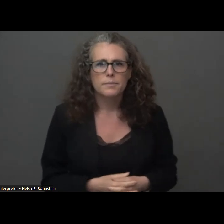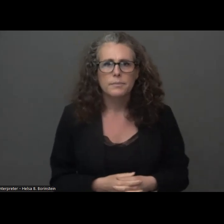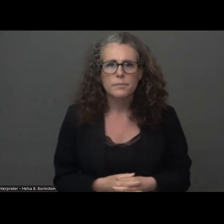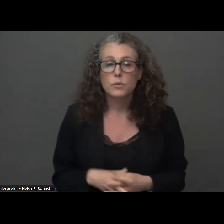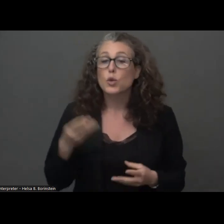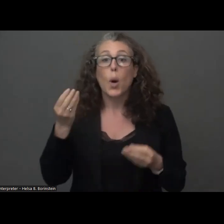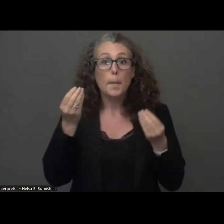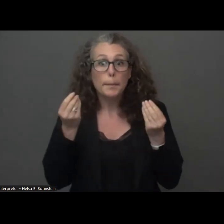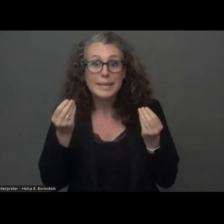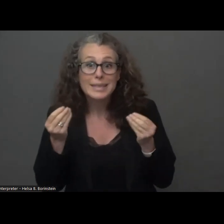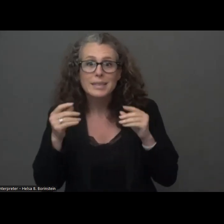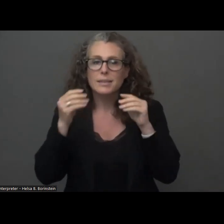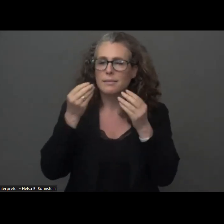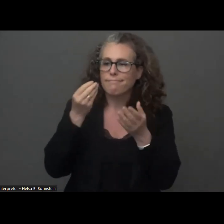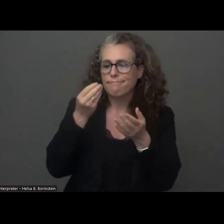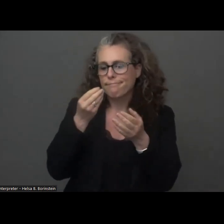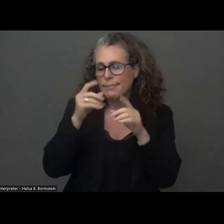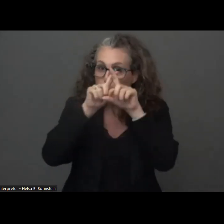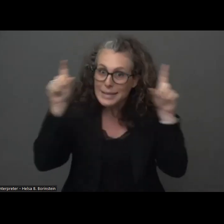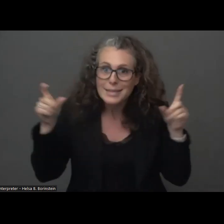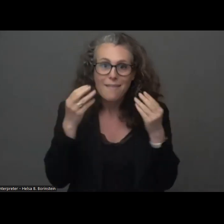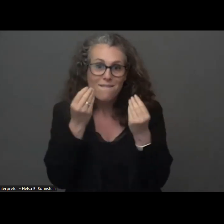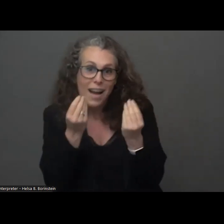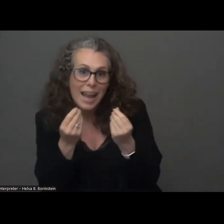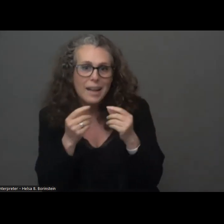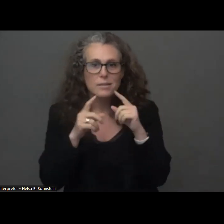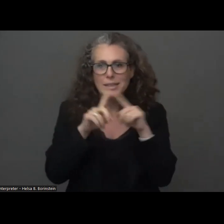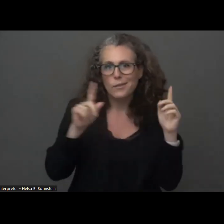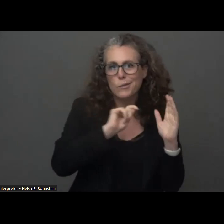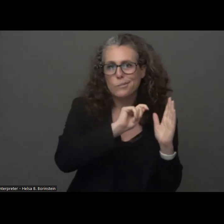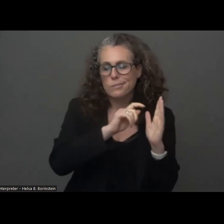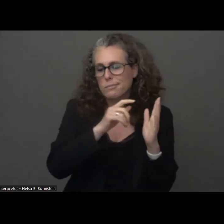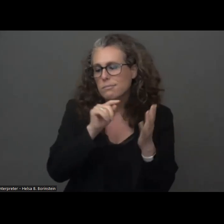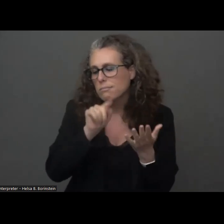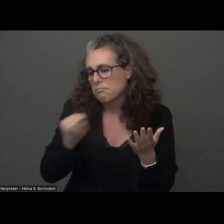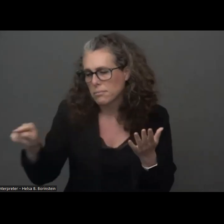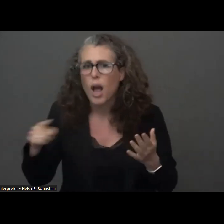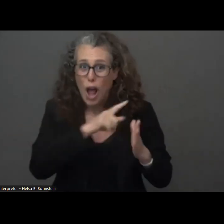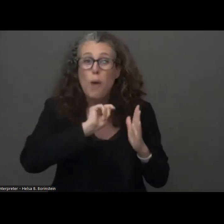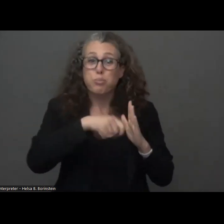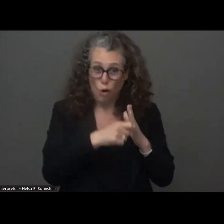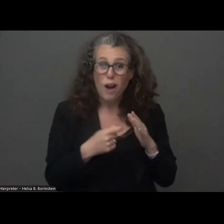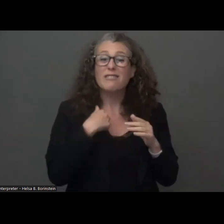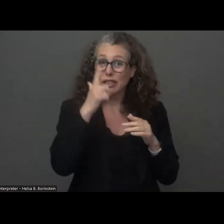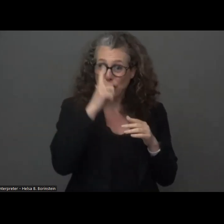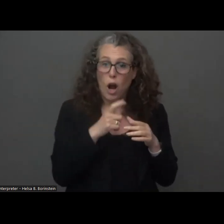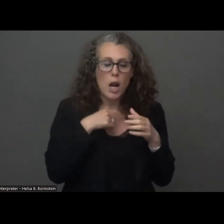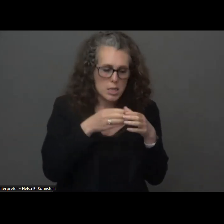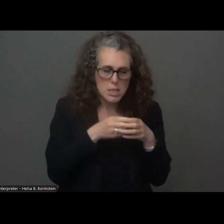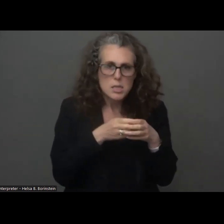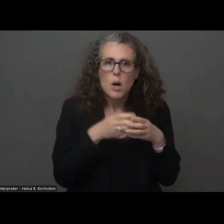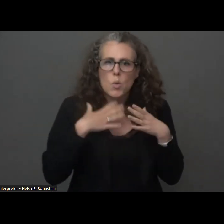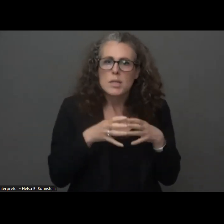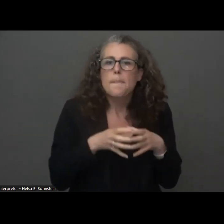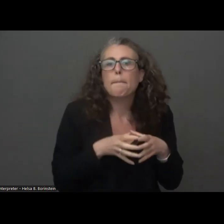and insurance products. So we had started the project, but we needed to scale it up as EABL. So we then partnered